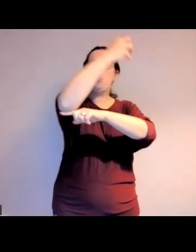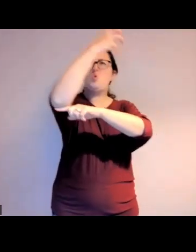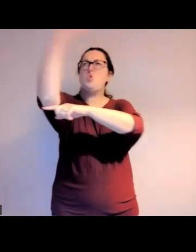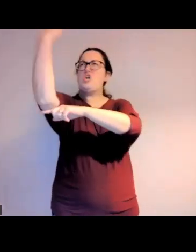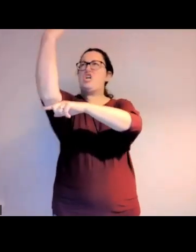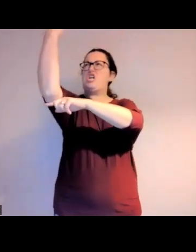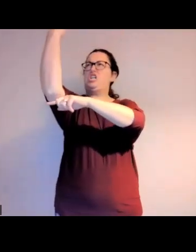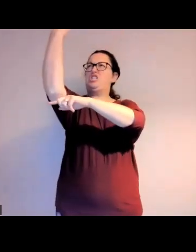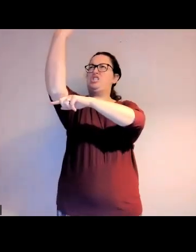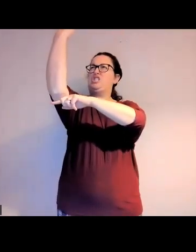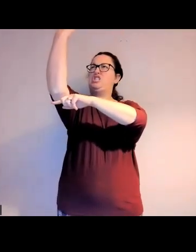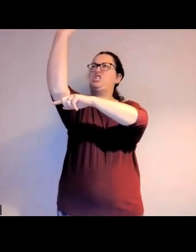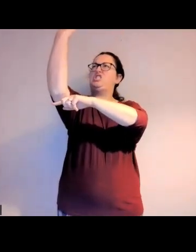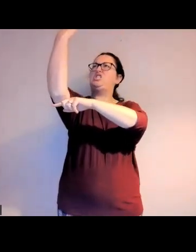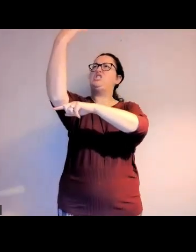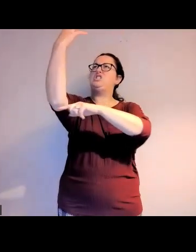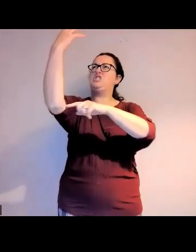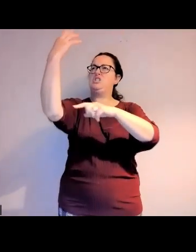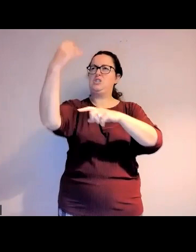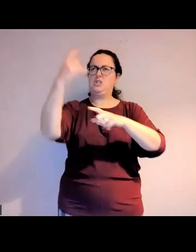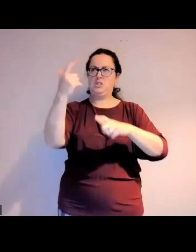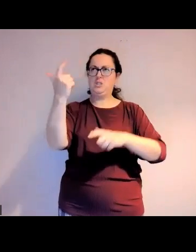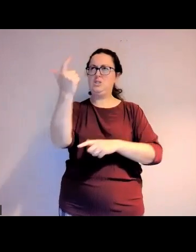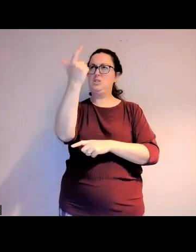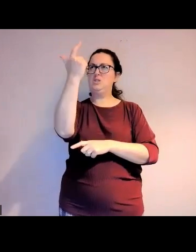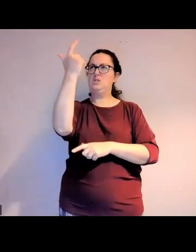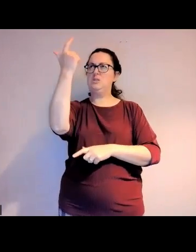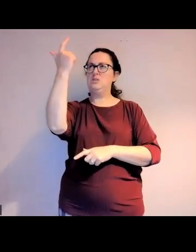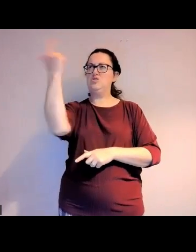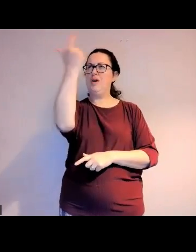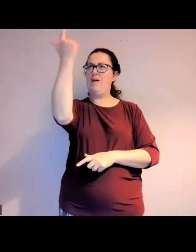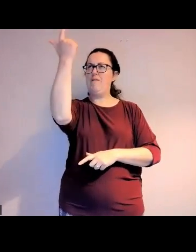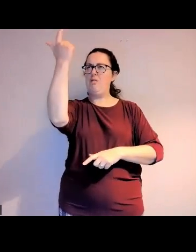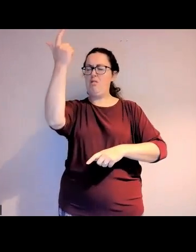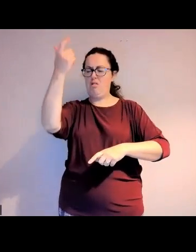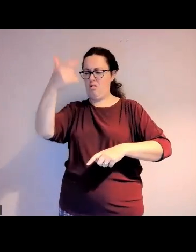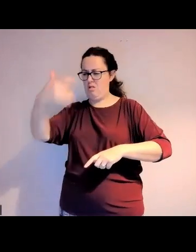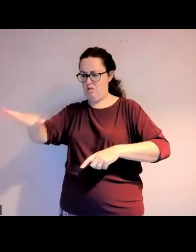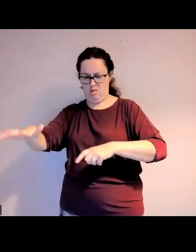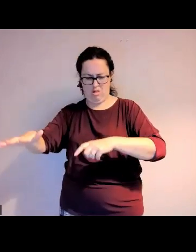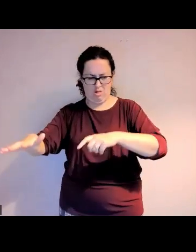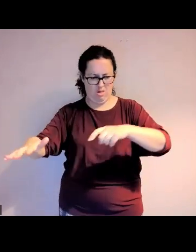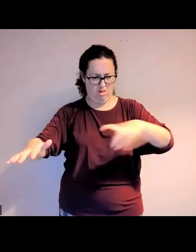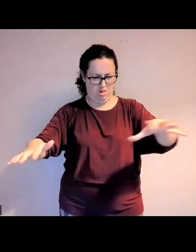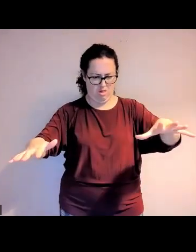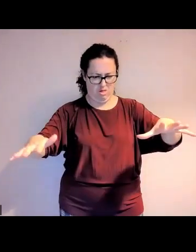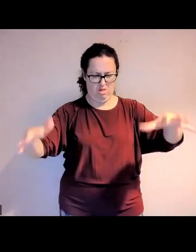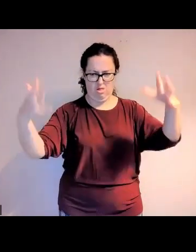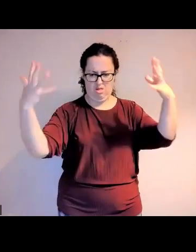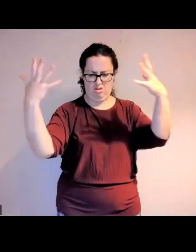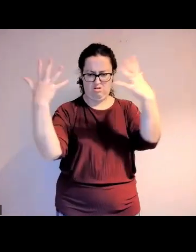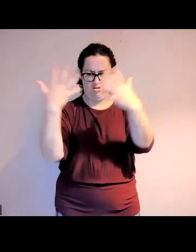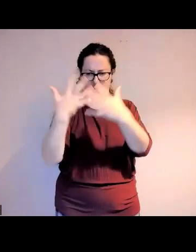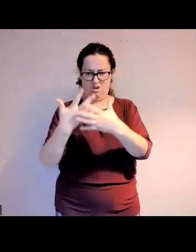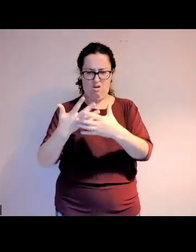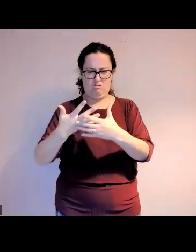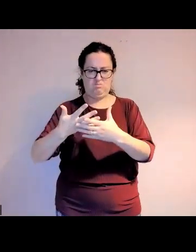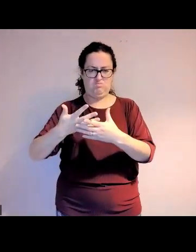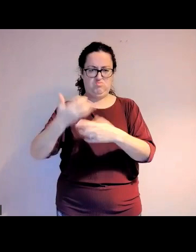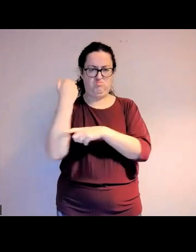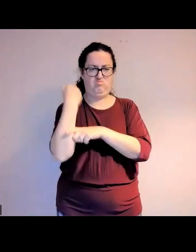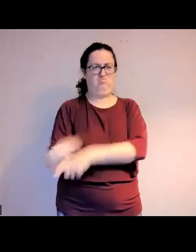ablaze. Travel, traveling, scattered, scattering, the dark